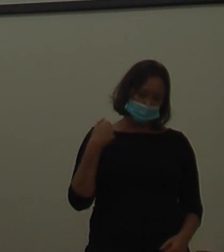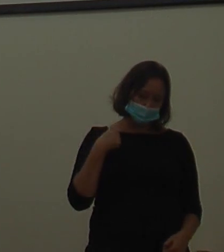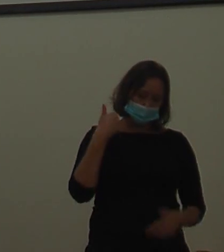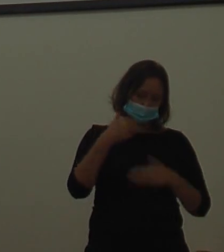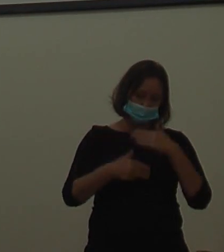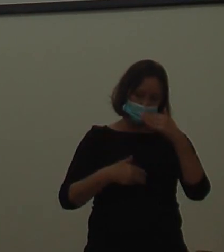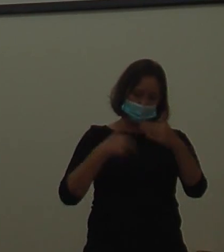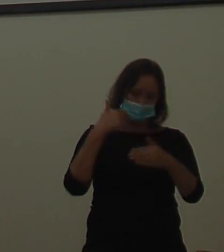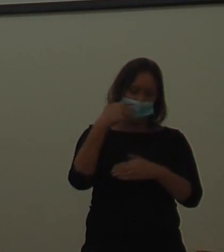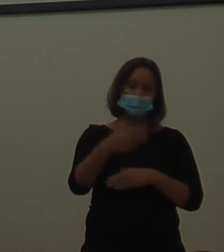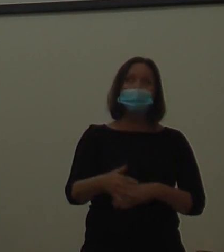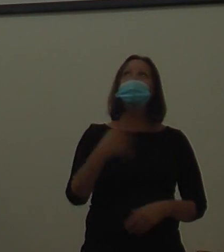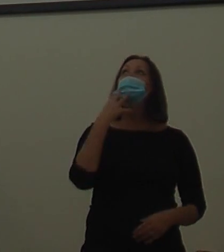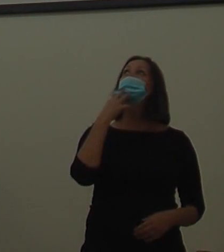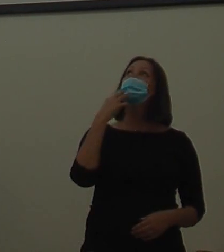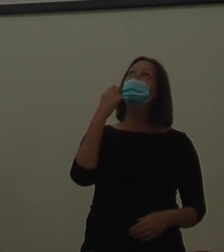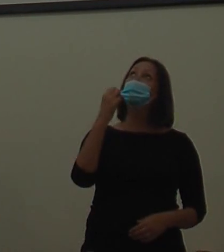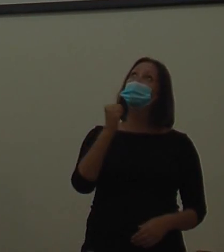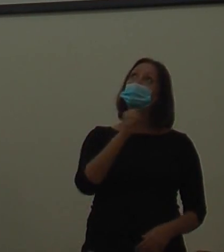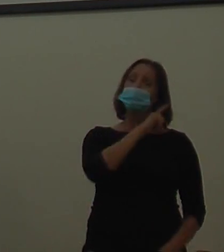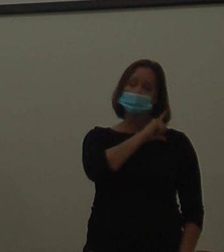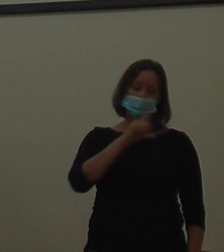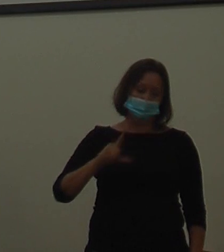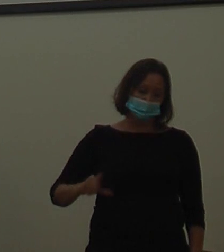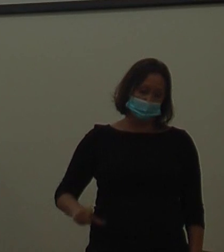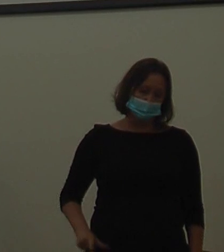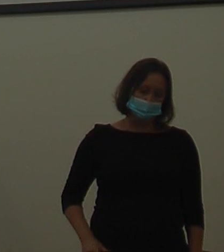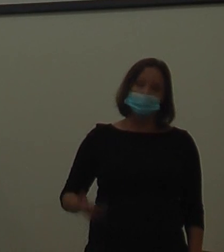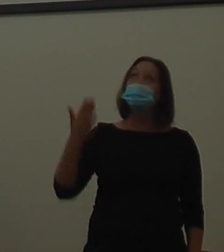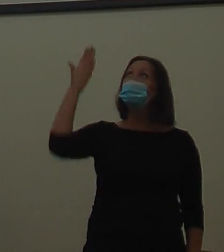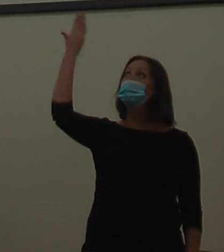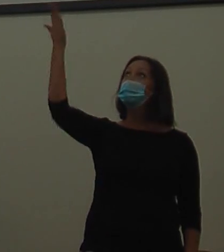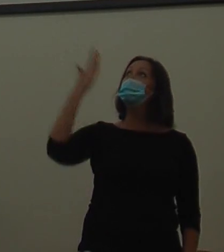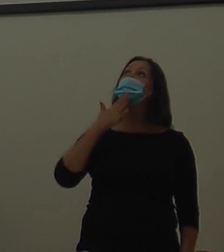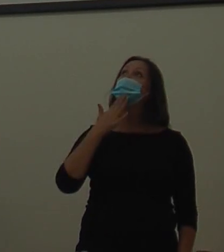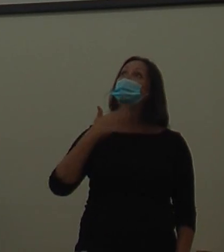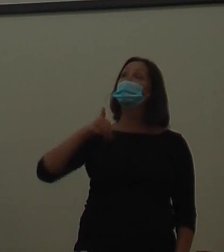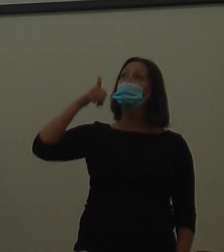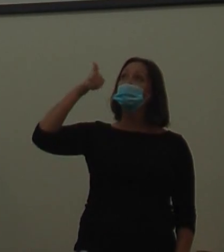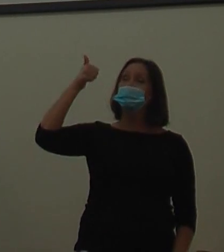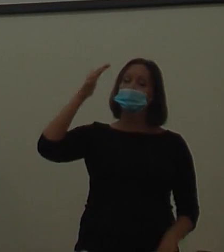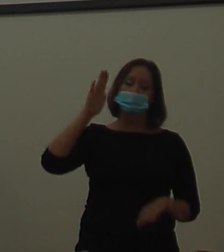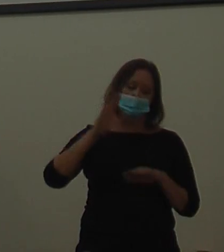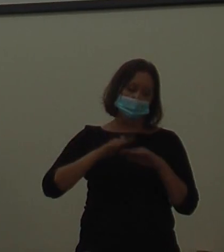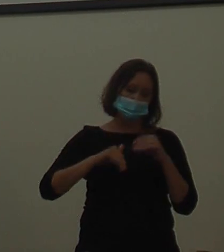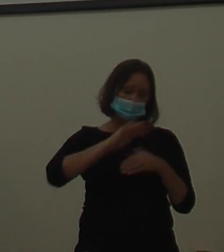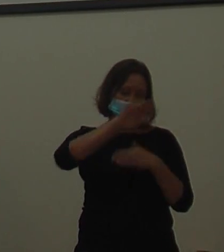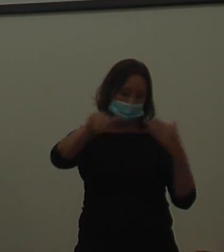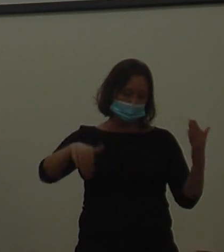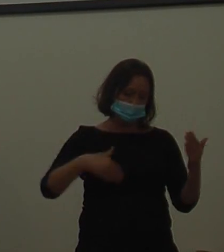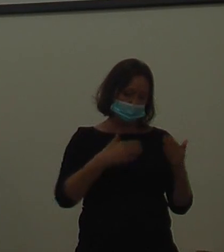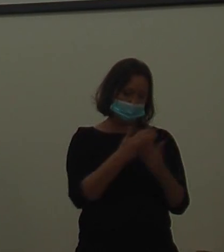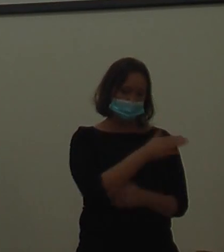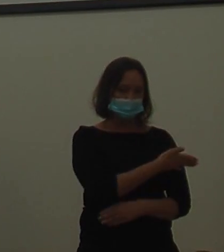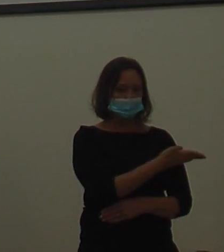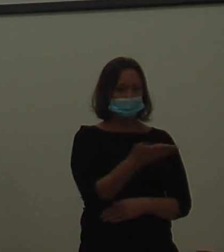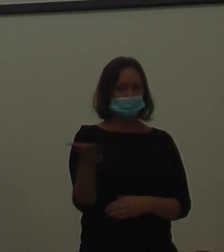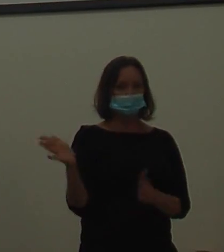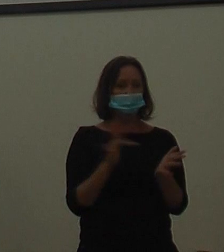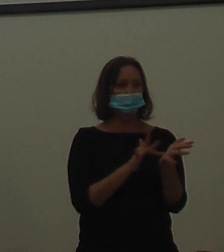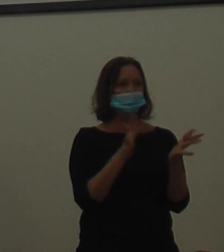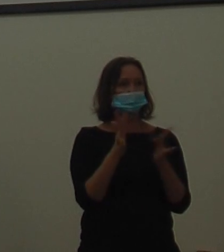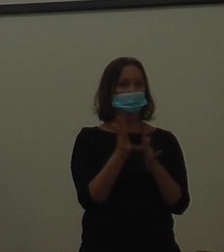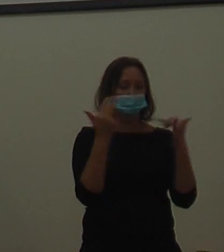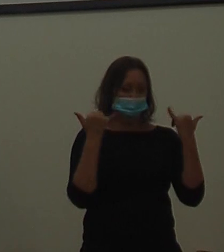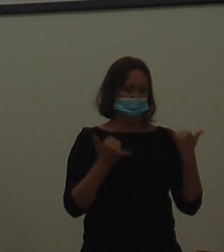My precious Lord, sweeter than all, sweeter than all. Jesus is now and